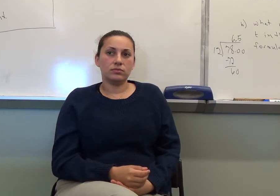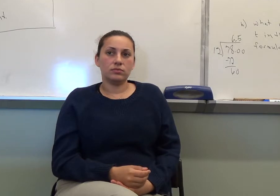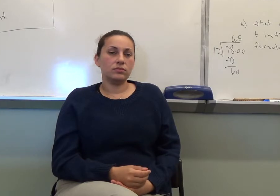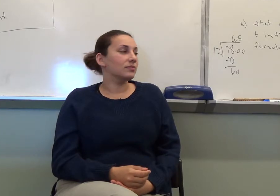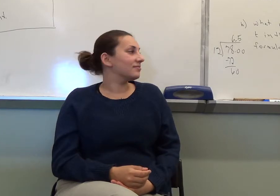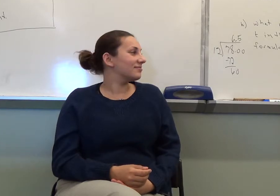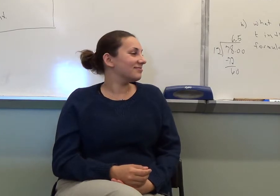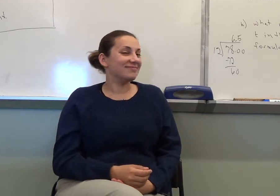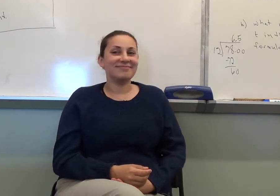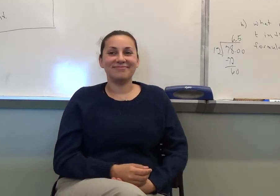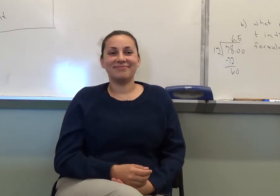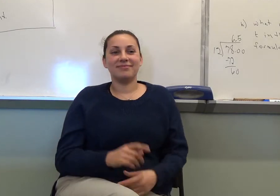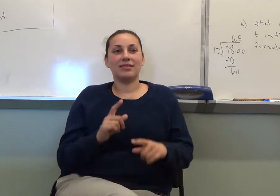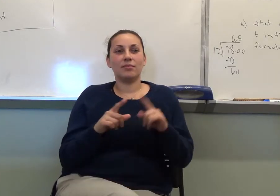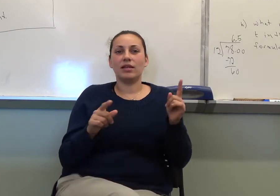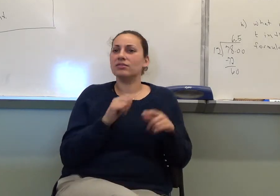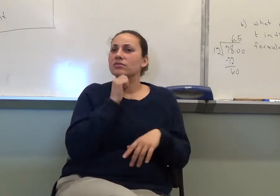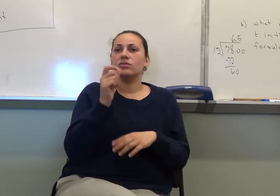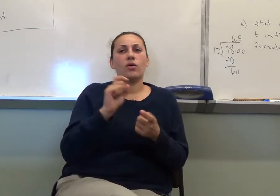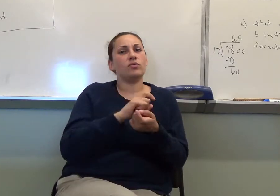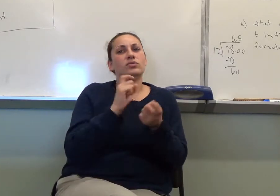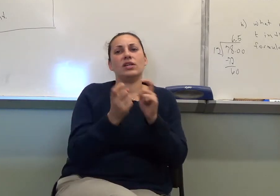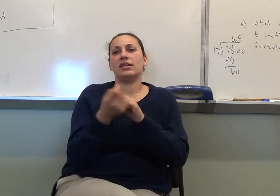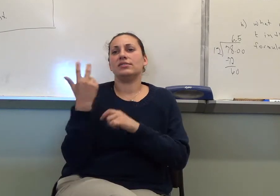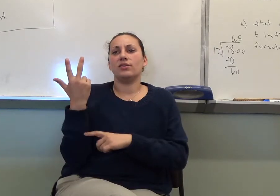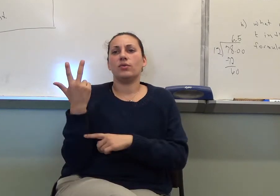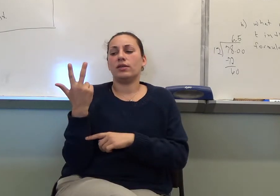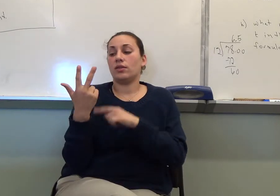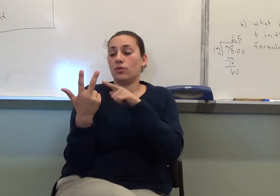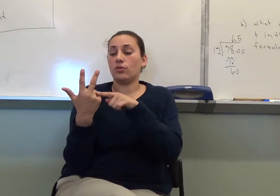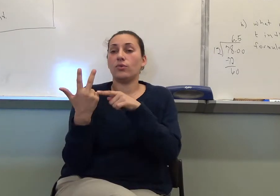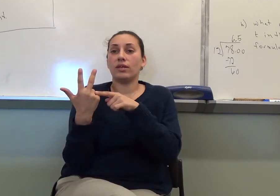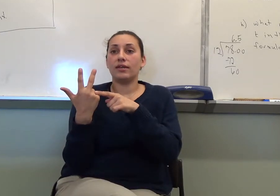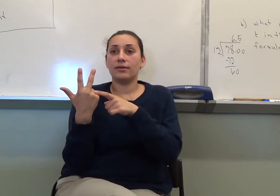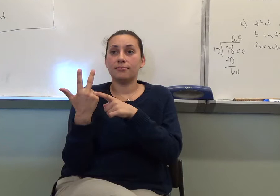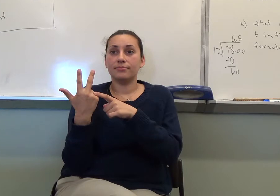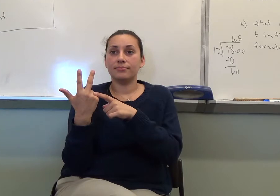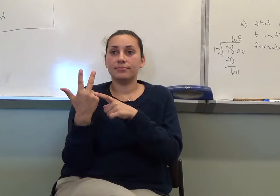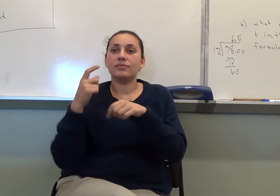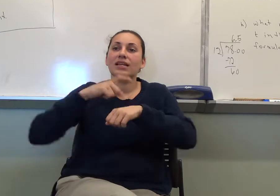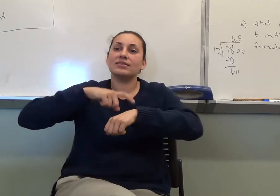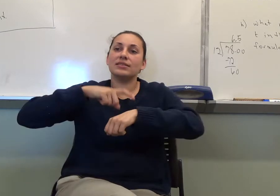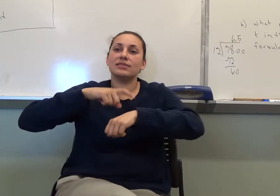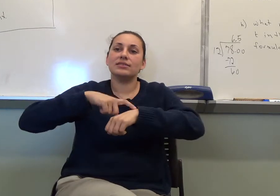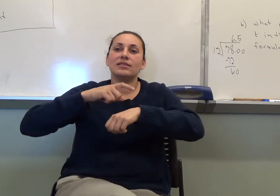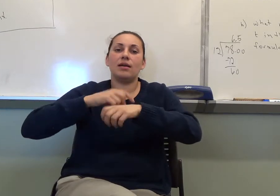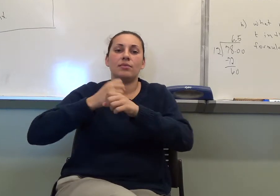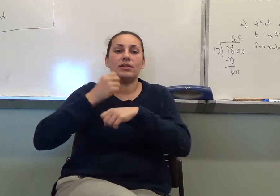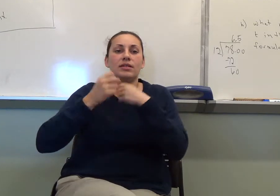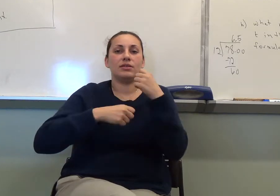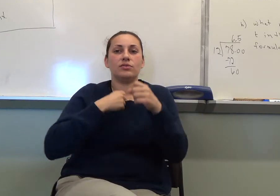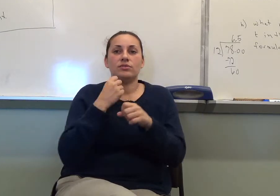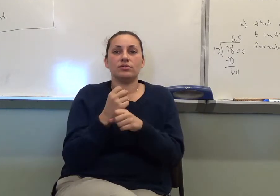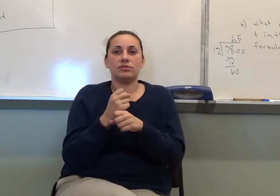But don't change the 3, because the 3 is the time in years, okay? This is